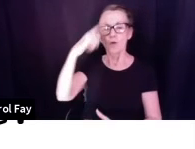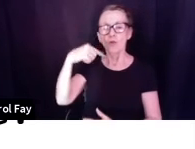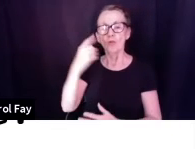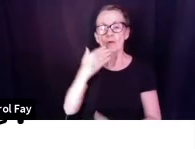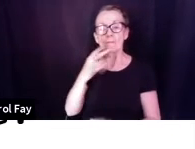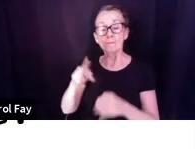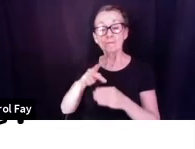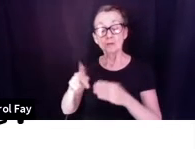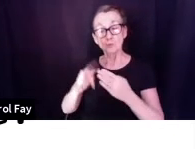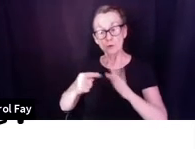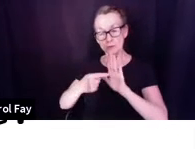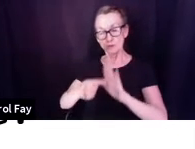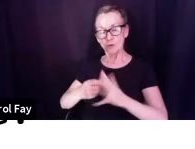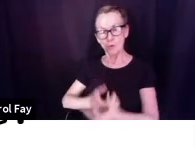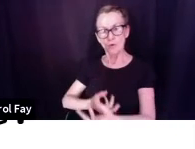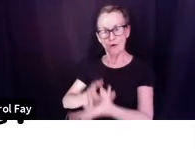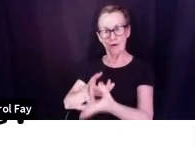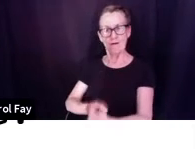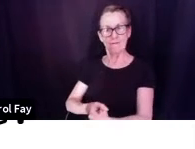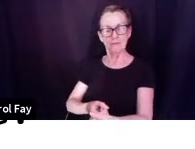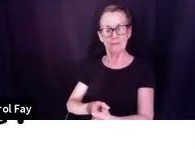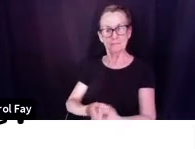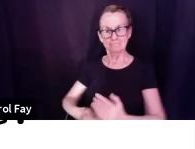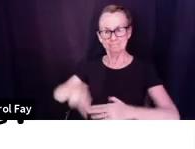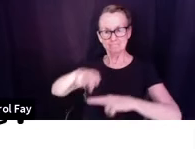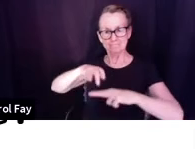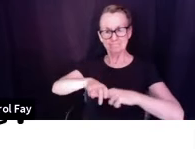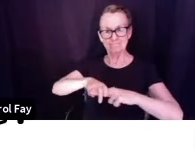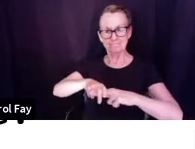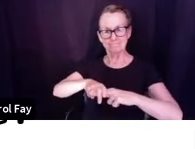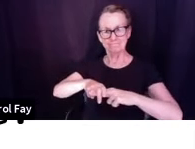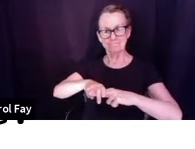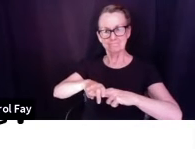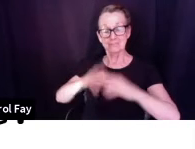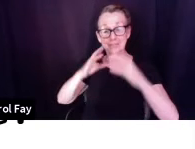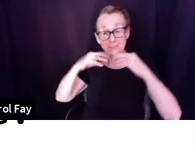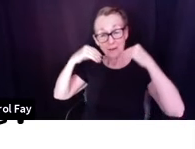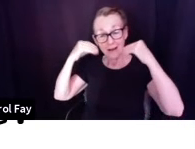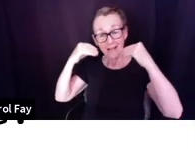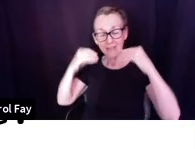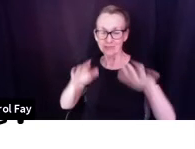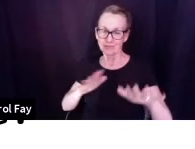want to exude confidence, right? Good posture, smile and relax.